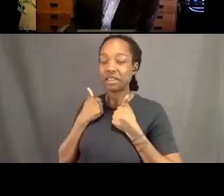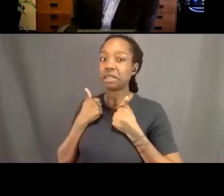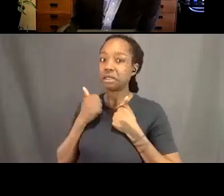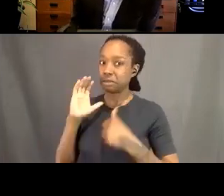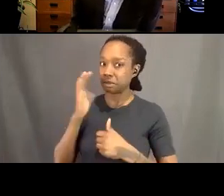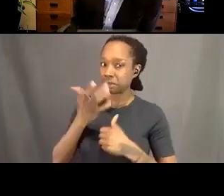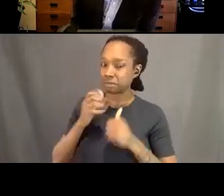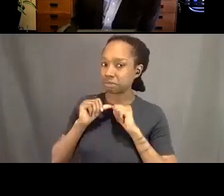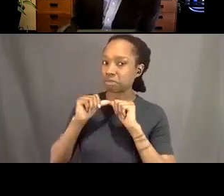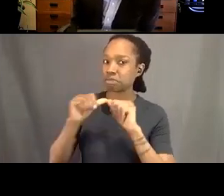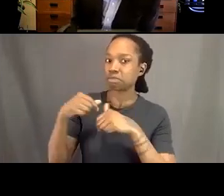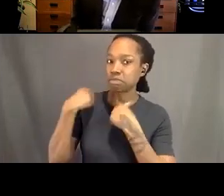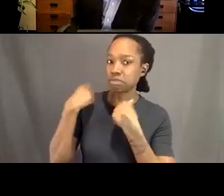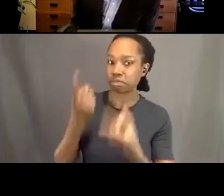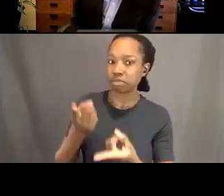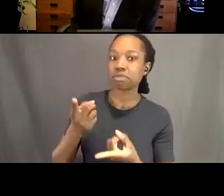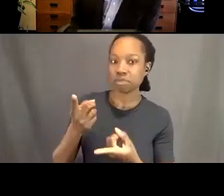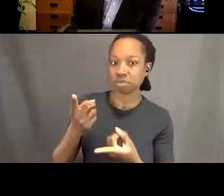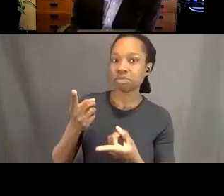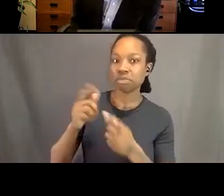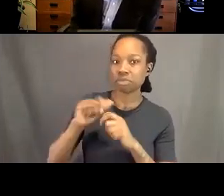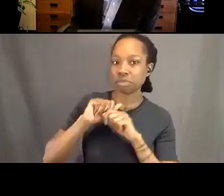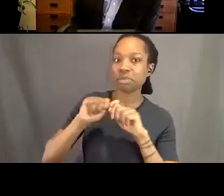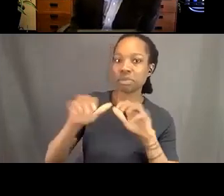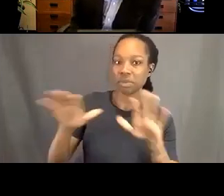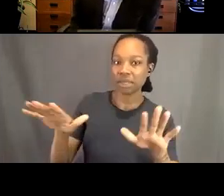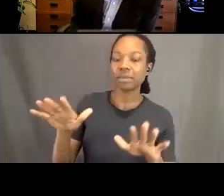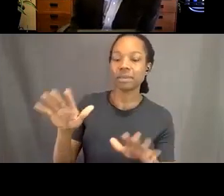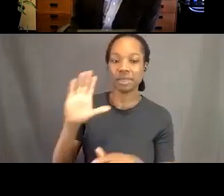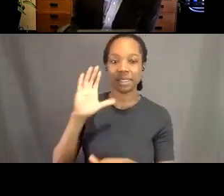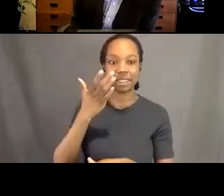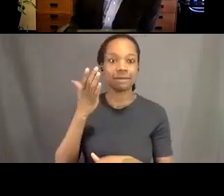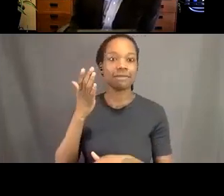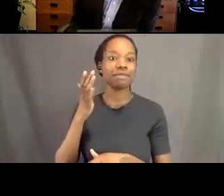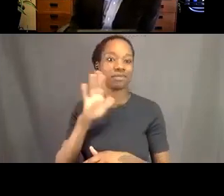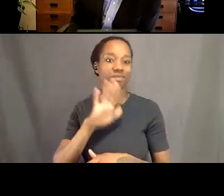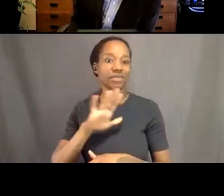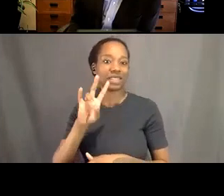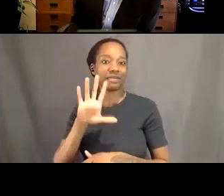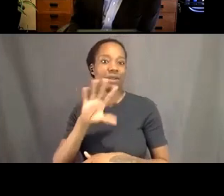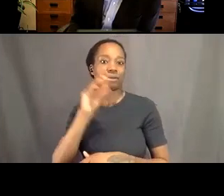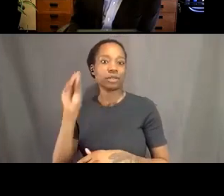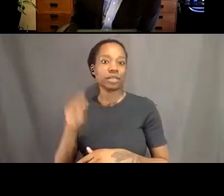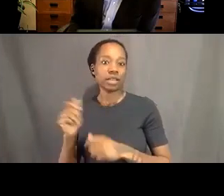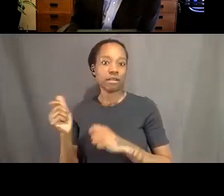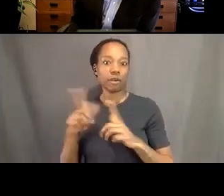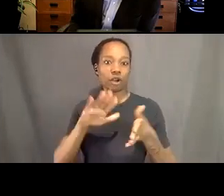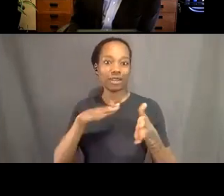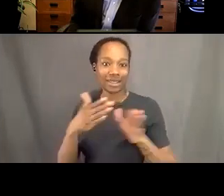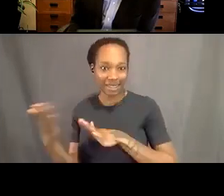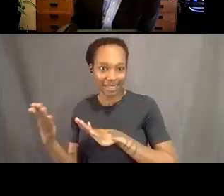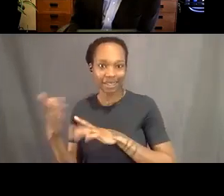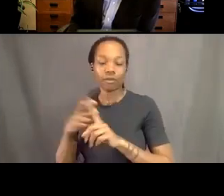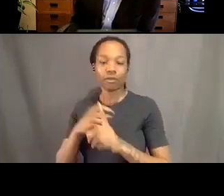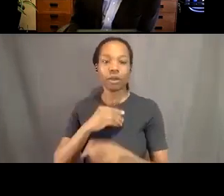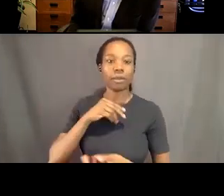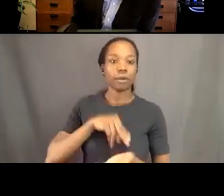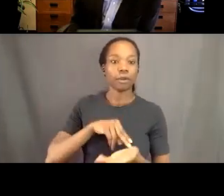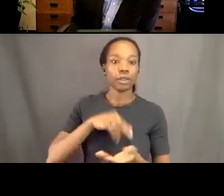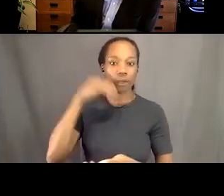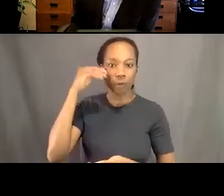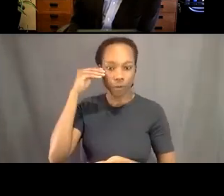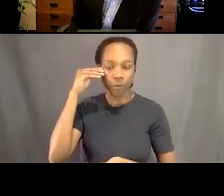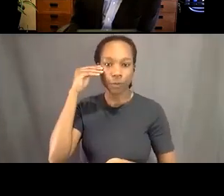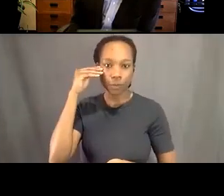represented 75% of all who we have lost to COVID. And I think when you look at this, I